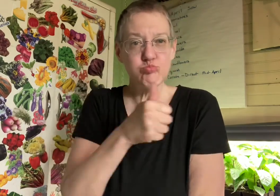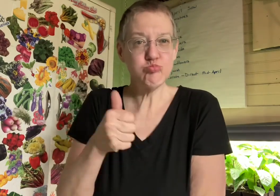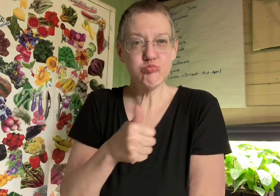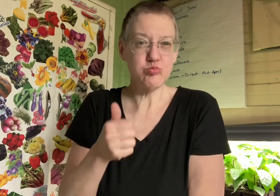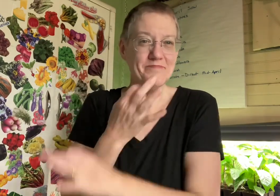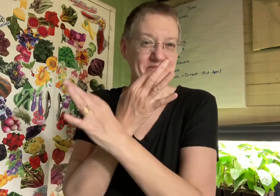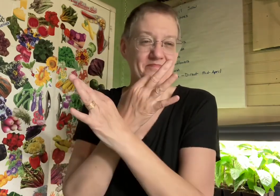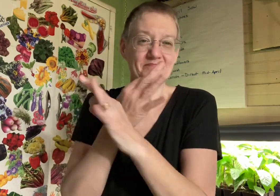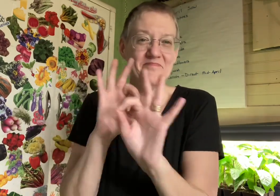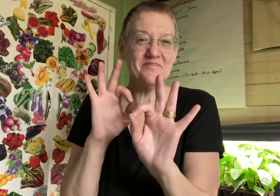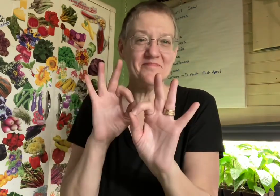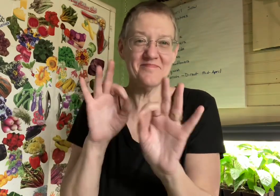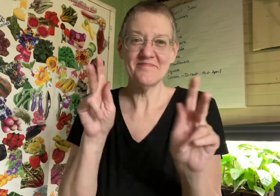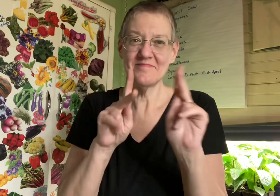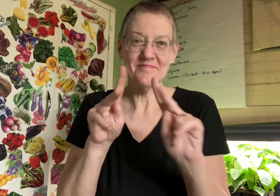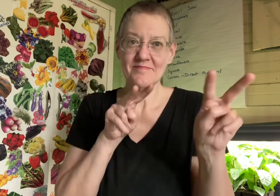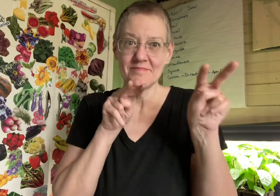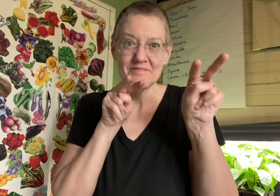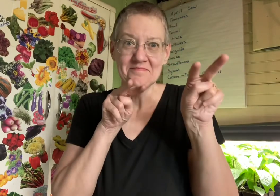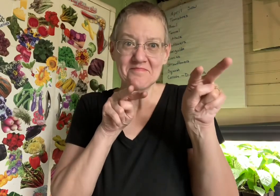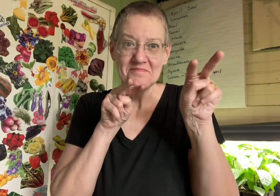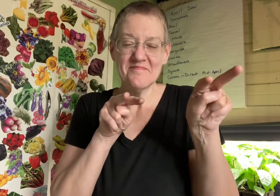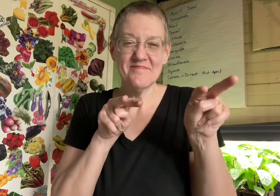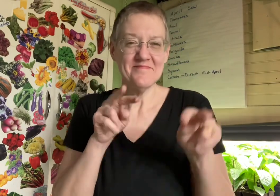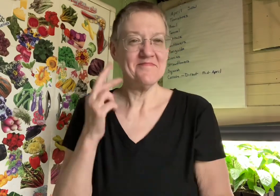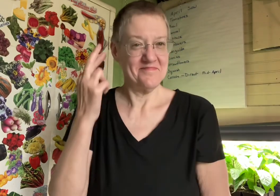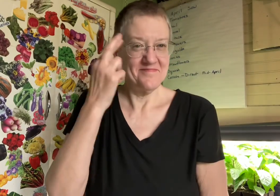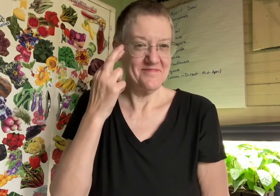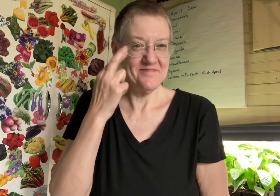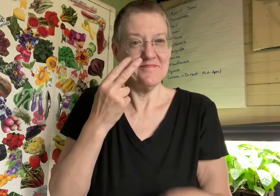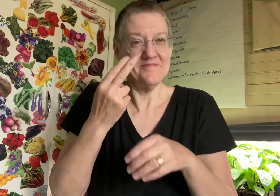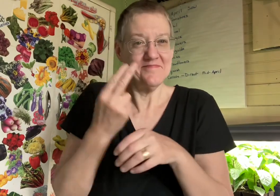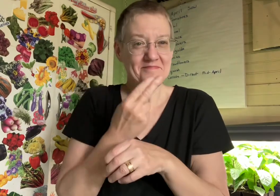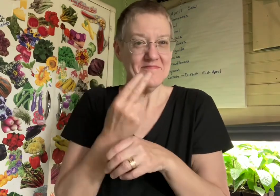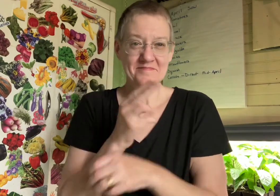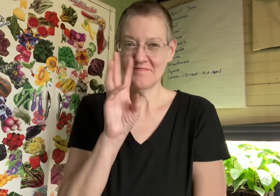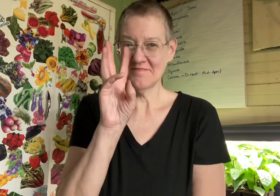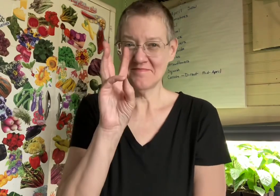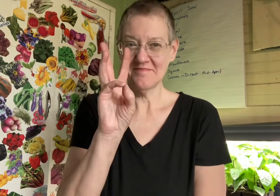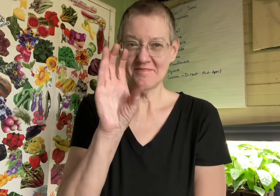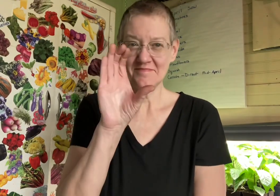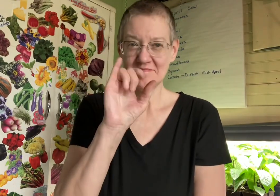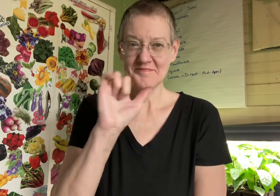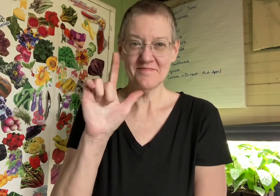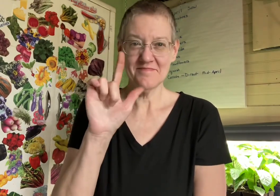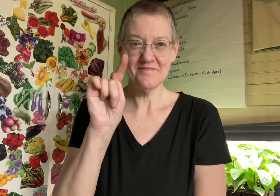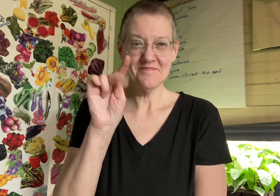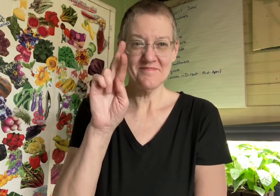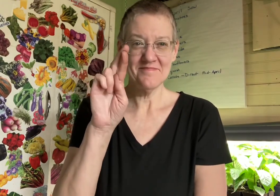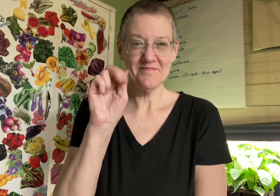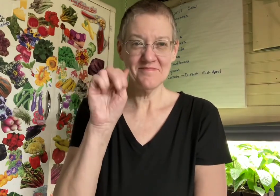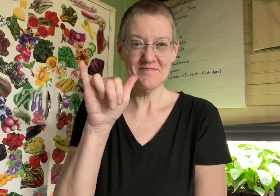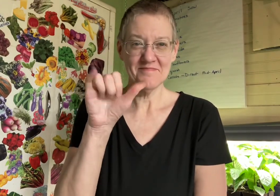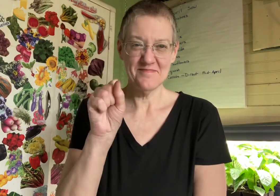behind the garage where I set them out, and people really watch for it. That's one of the reasons I'm using these